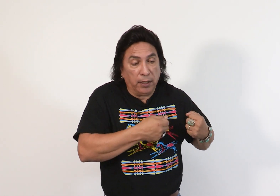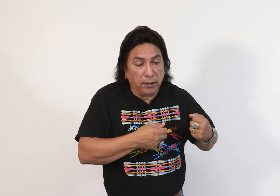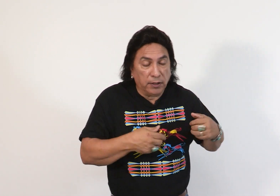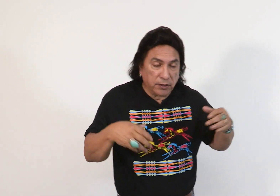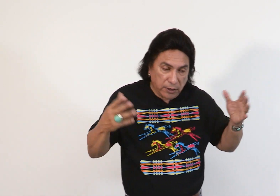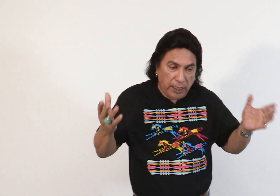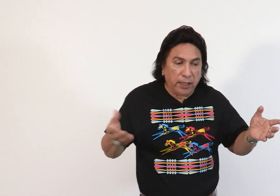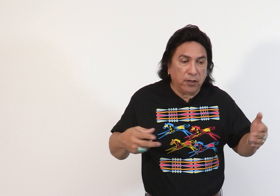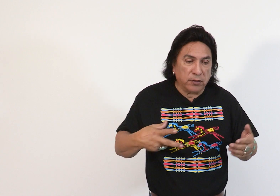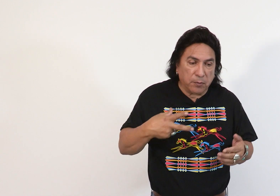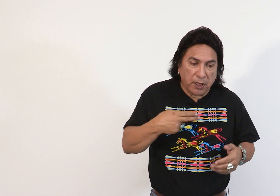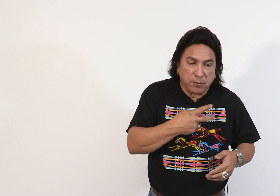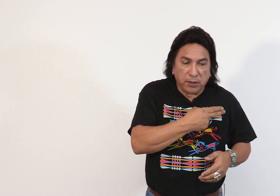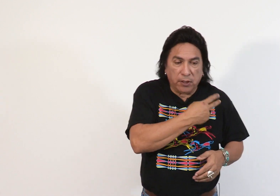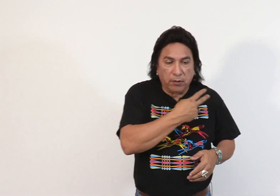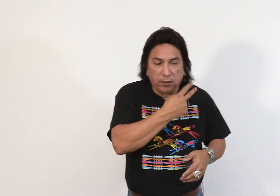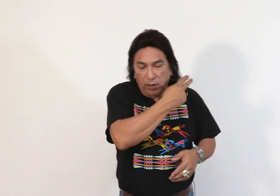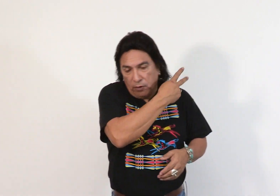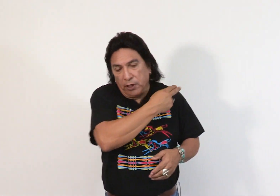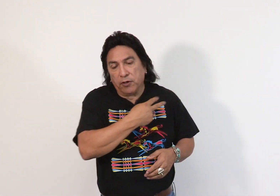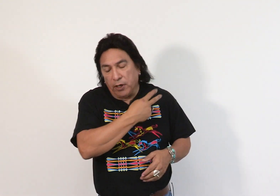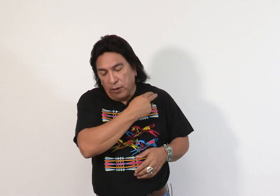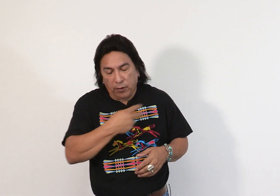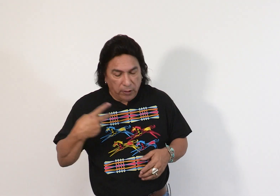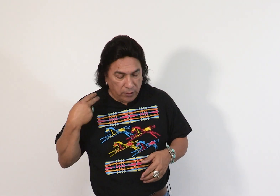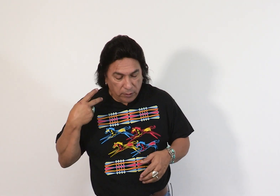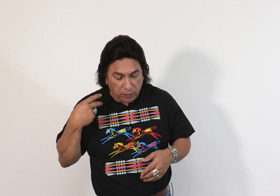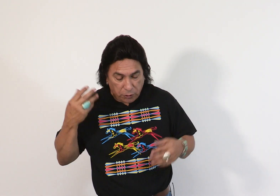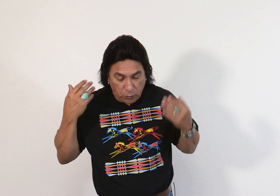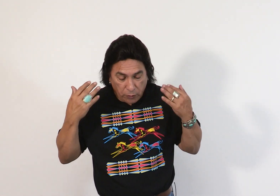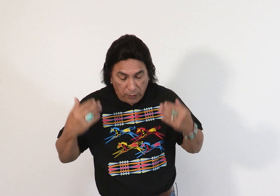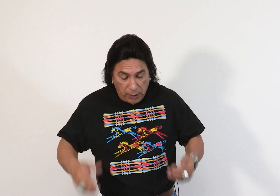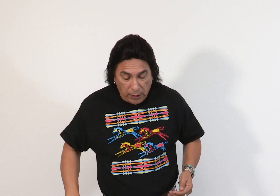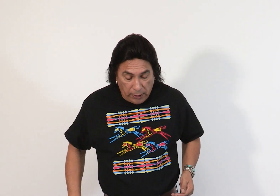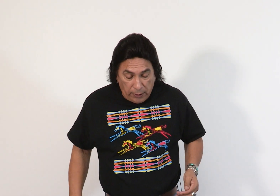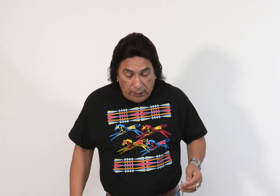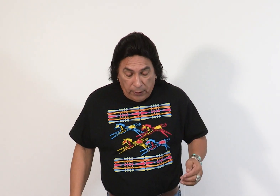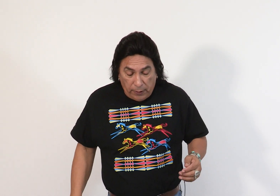And today, sometimes they'll cut their hair shorter.